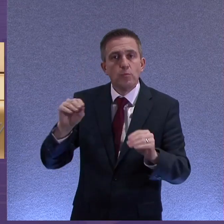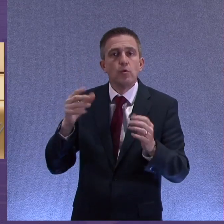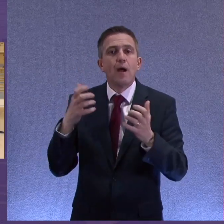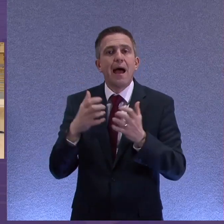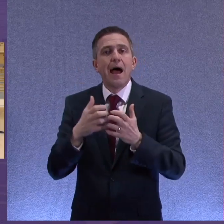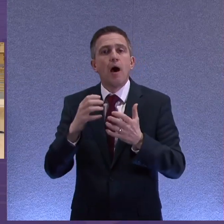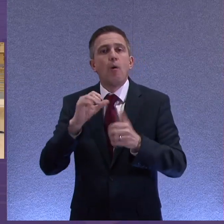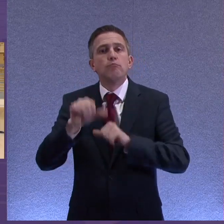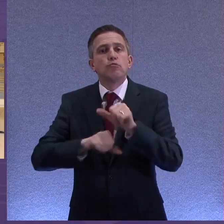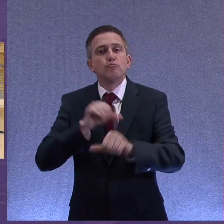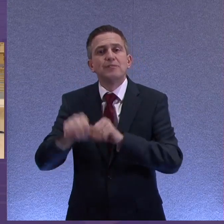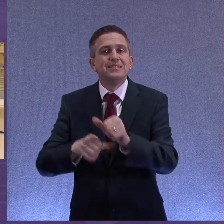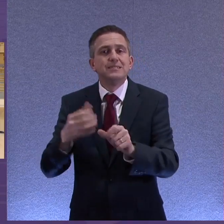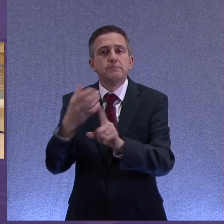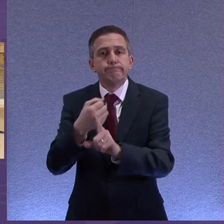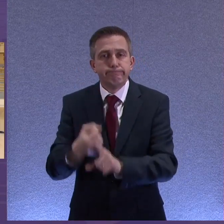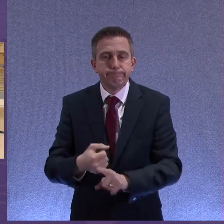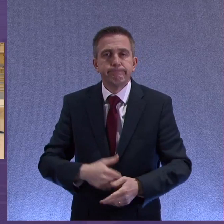work.